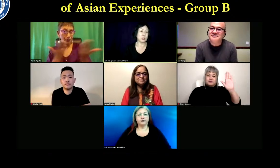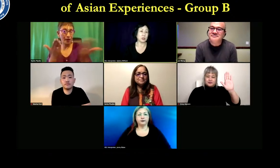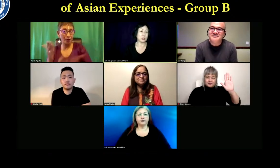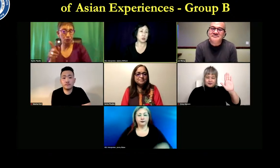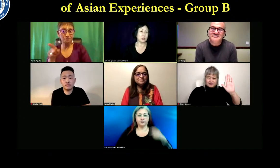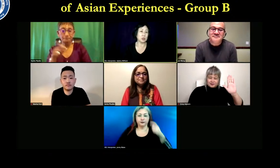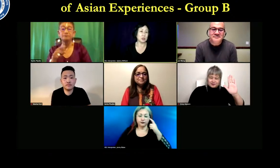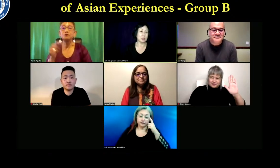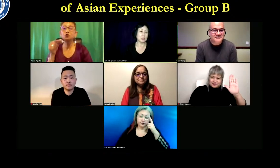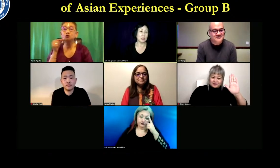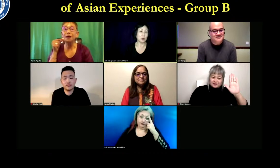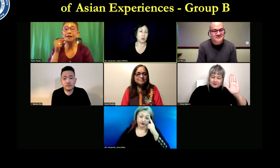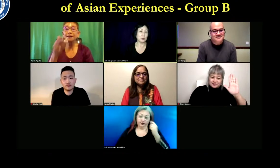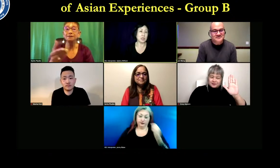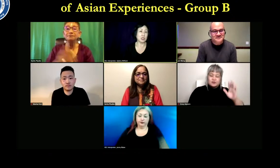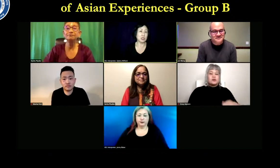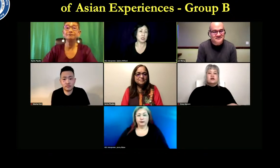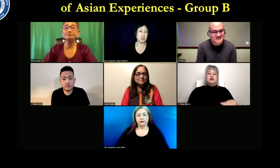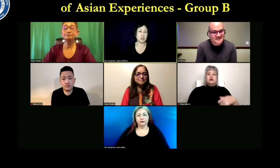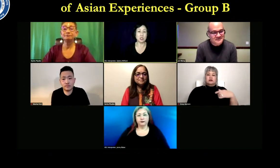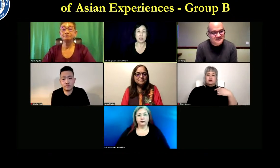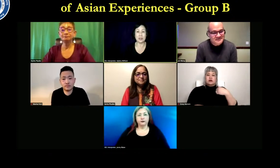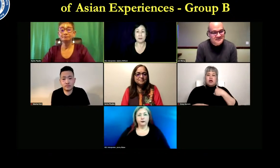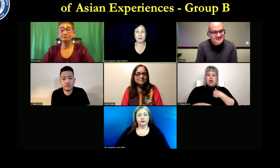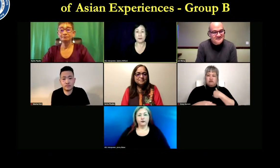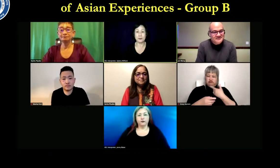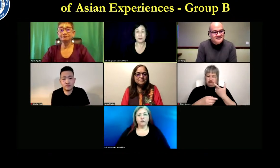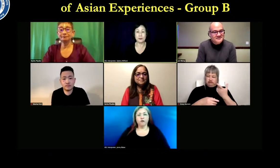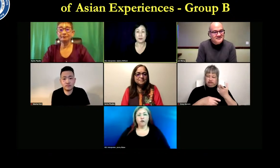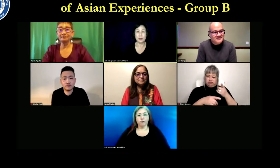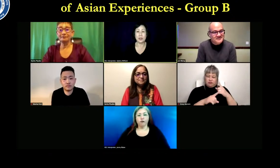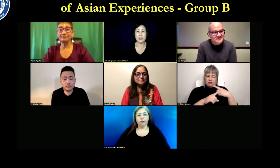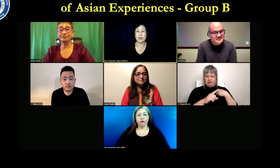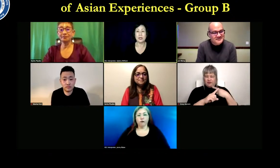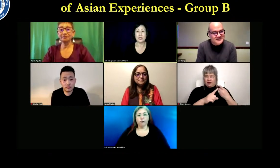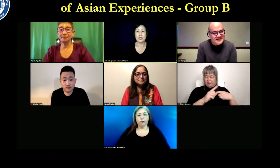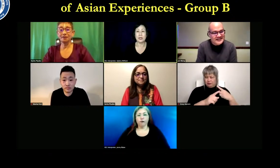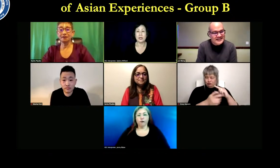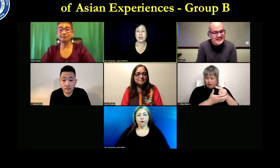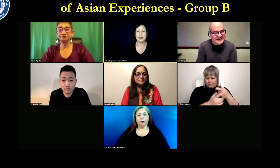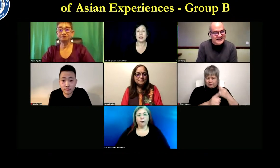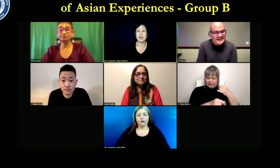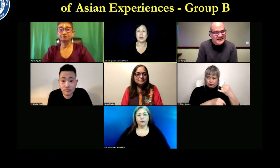teachers can respect the students? Any other recommendations? Yes, Jenny.